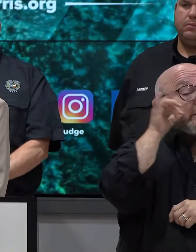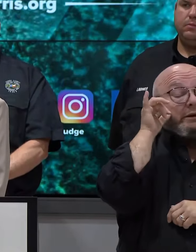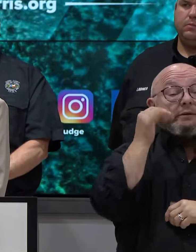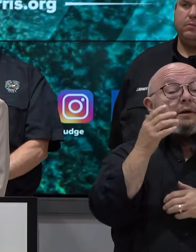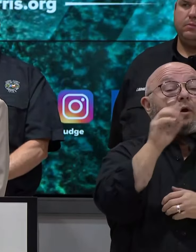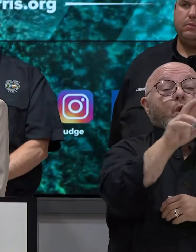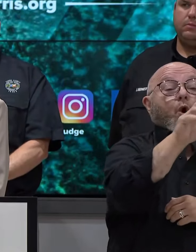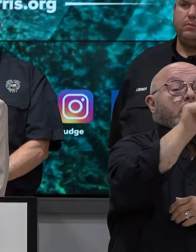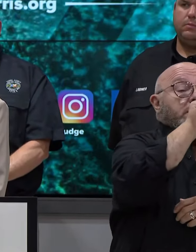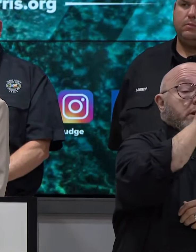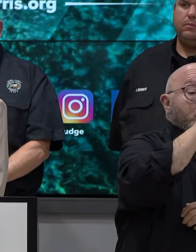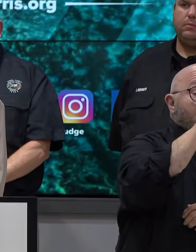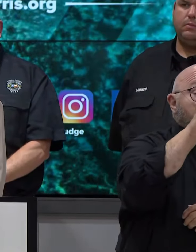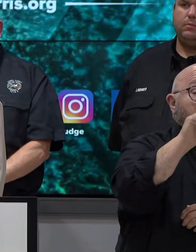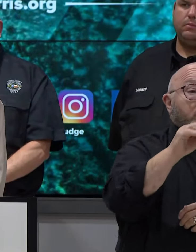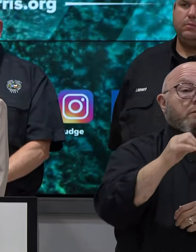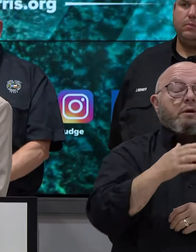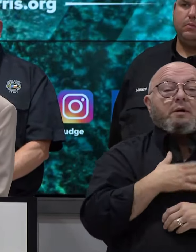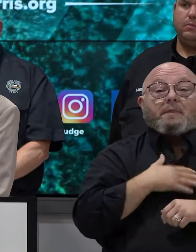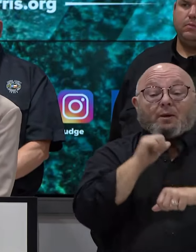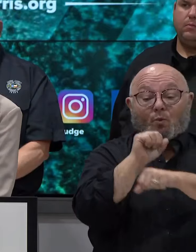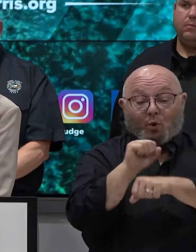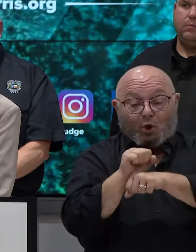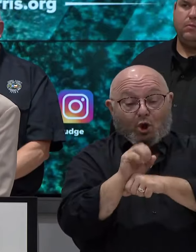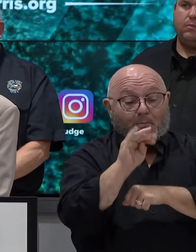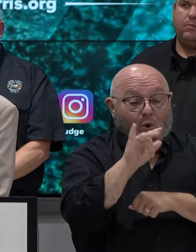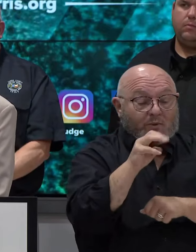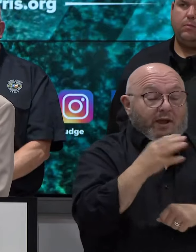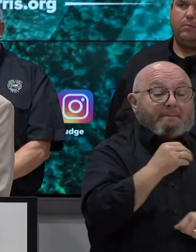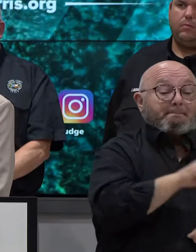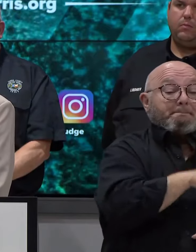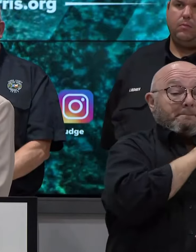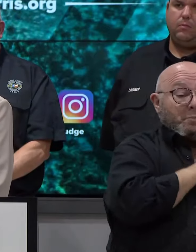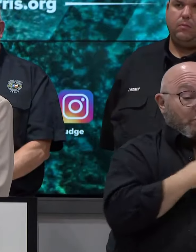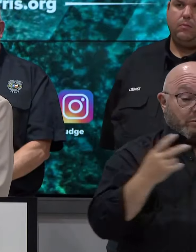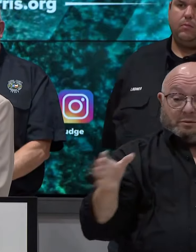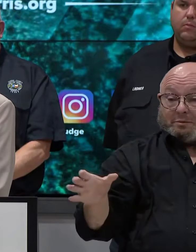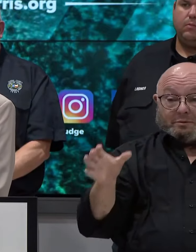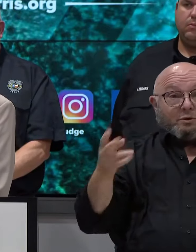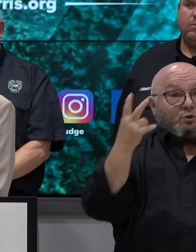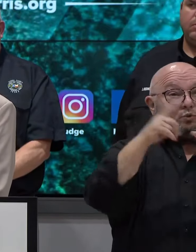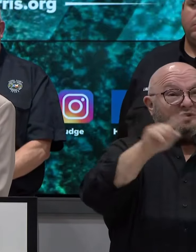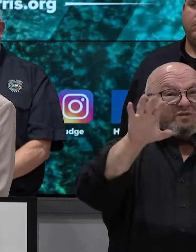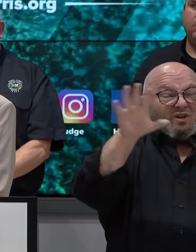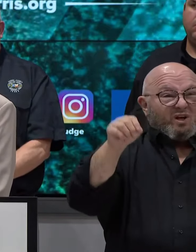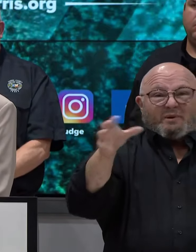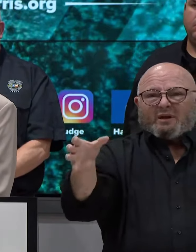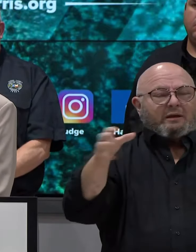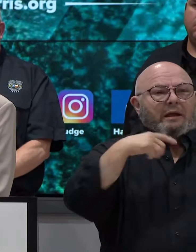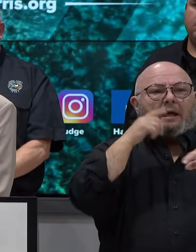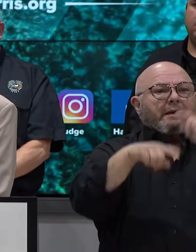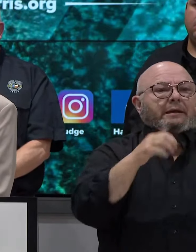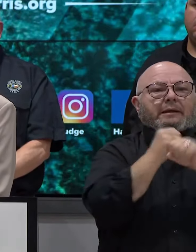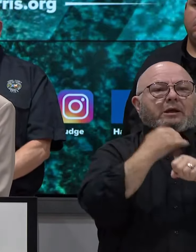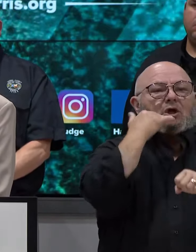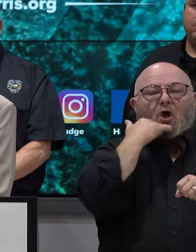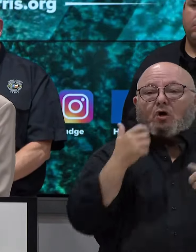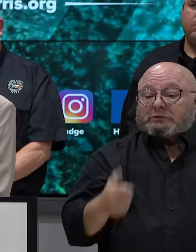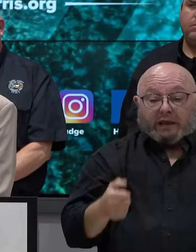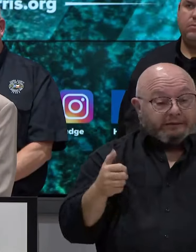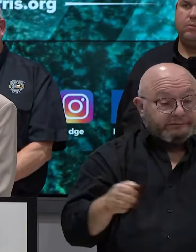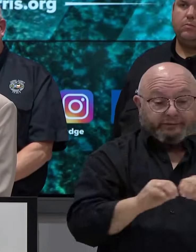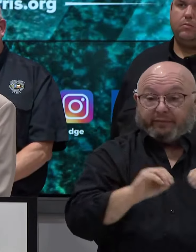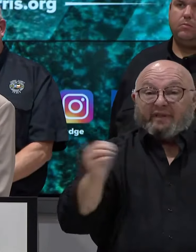yesterday, my cell phones, both my work mobile and my personal mobile, which are two different carriers, I couldn't get a call in, out, text in,